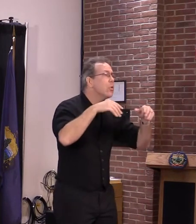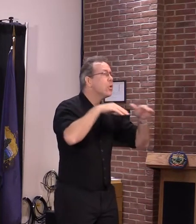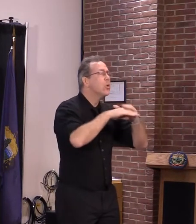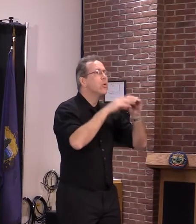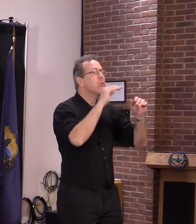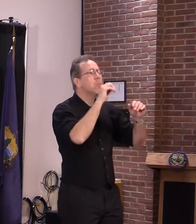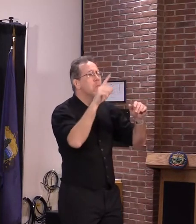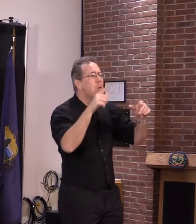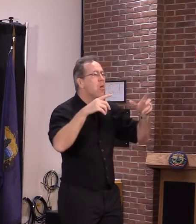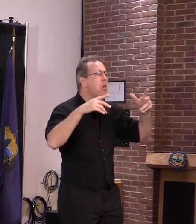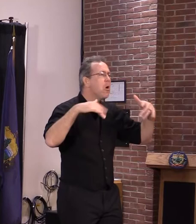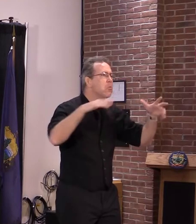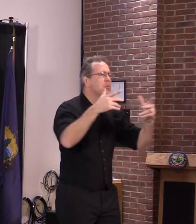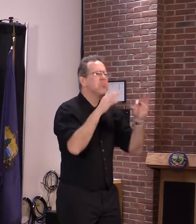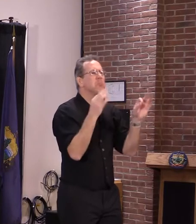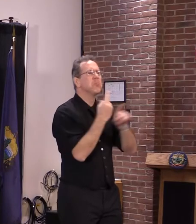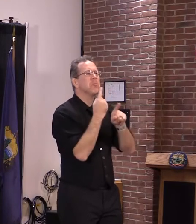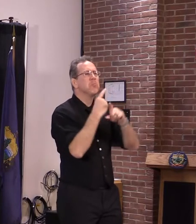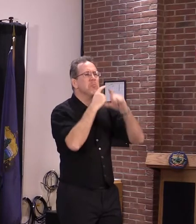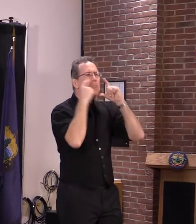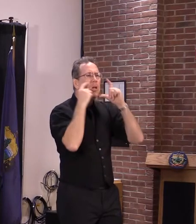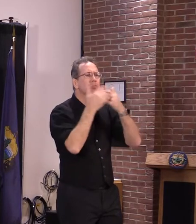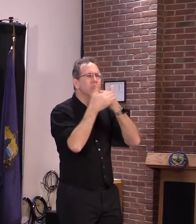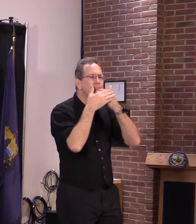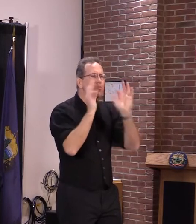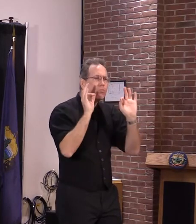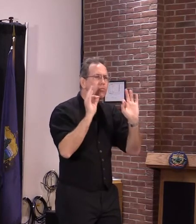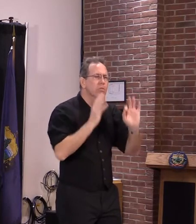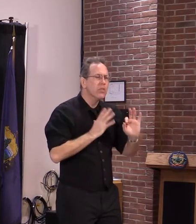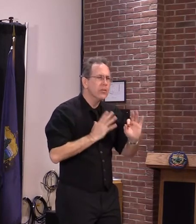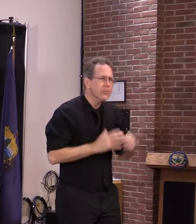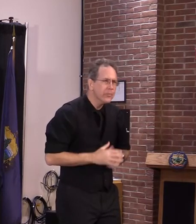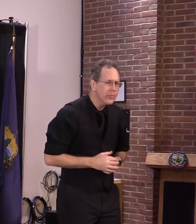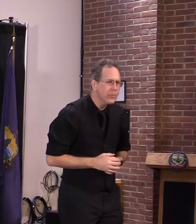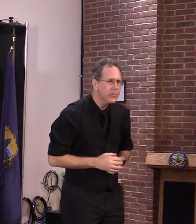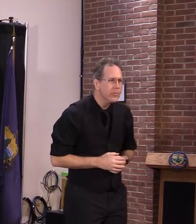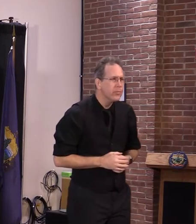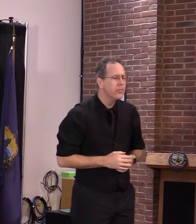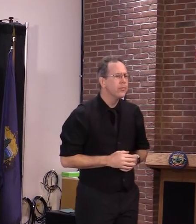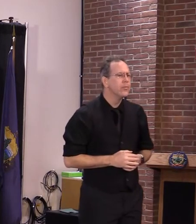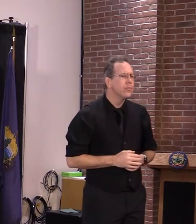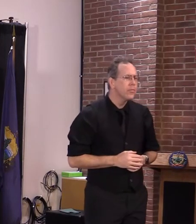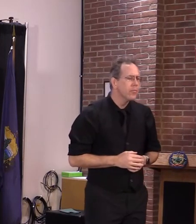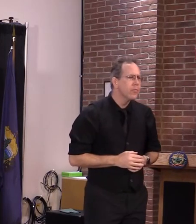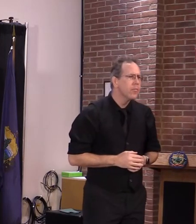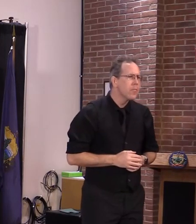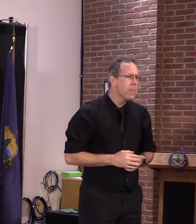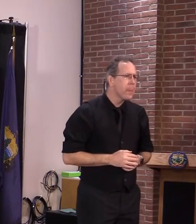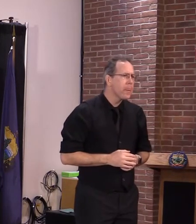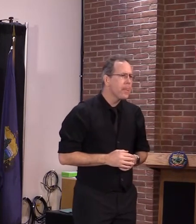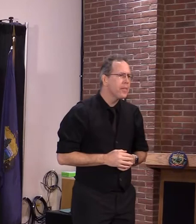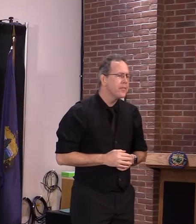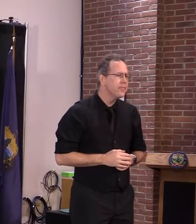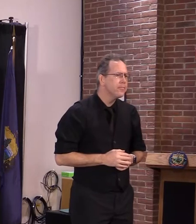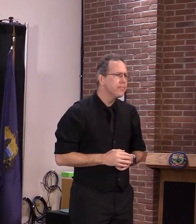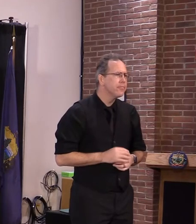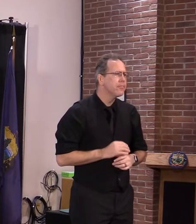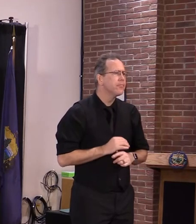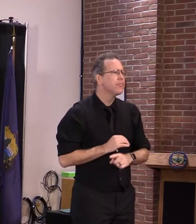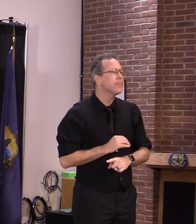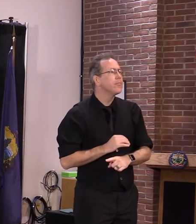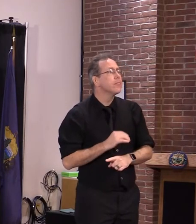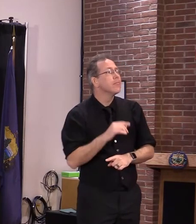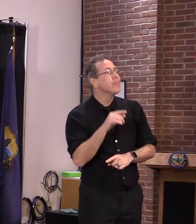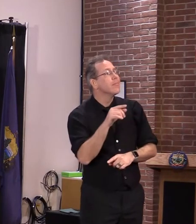Omicron variant based on testing, precautions are still necessary. So all the opportunity to provide